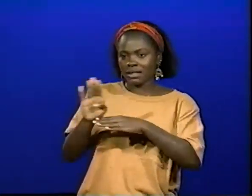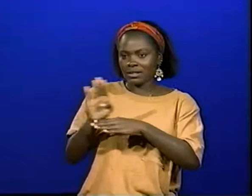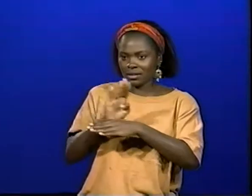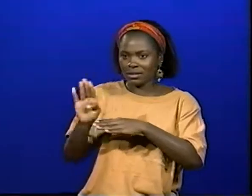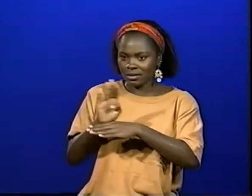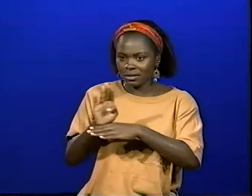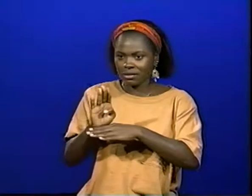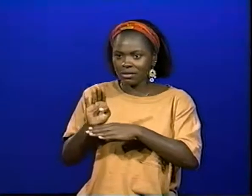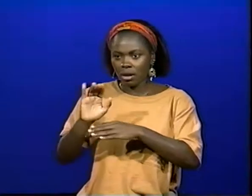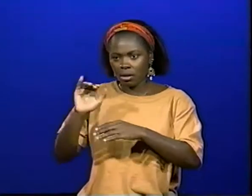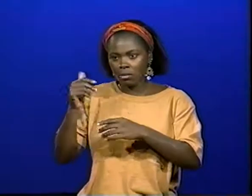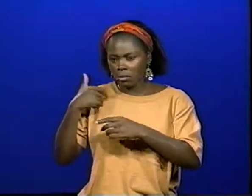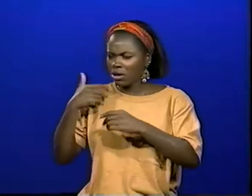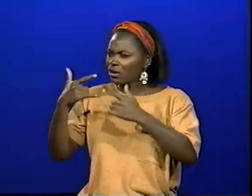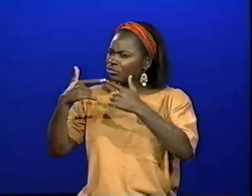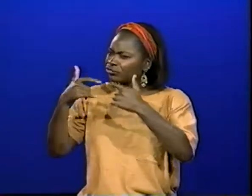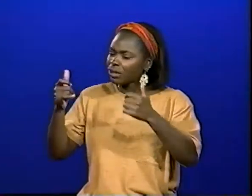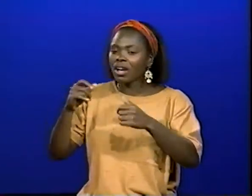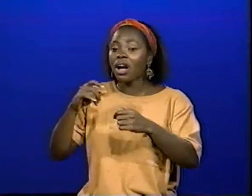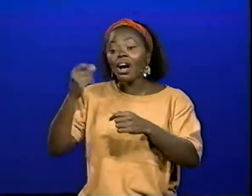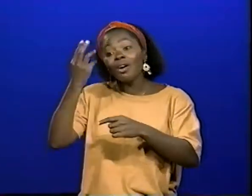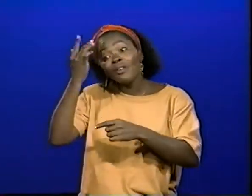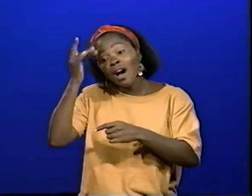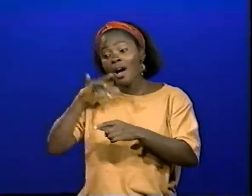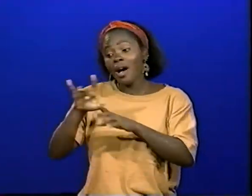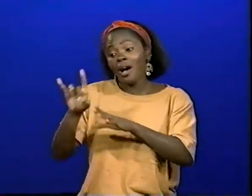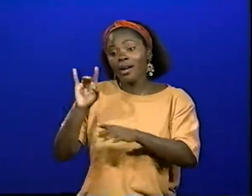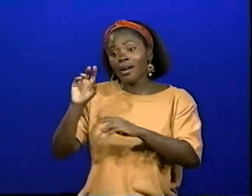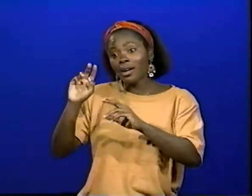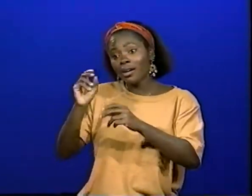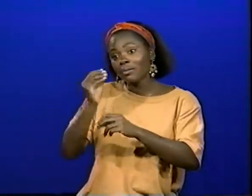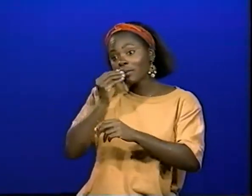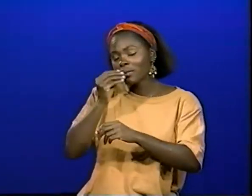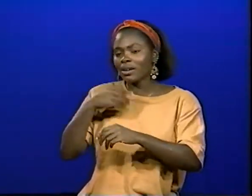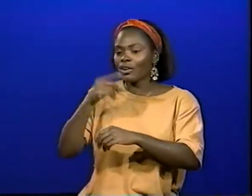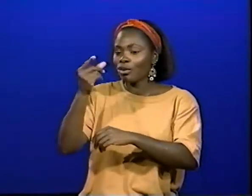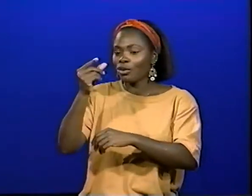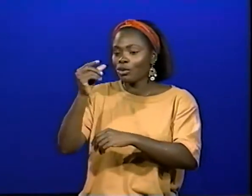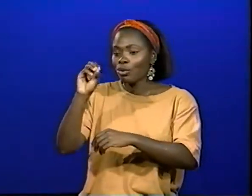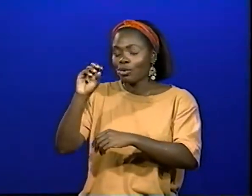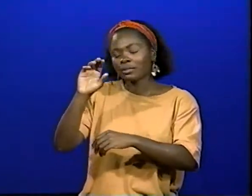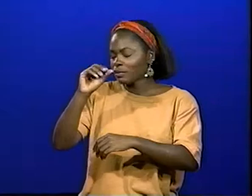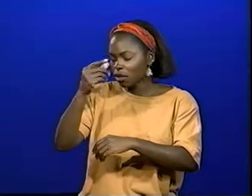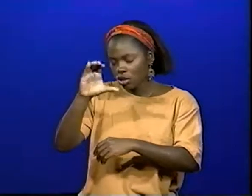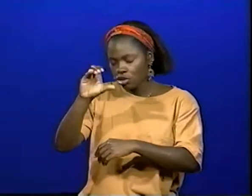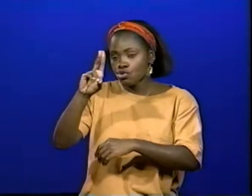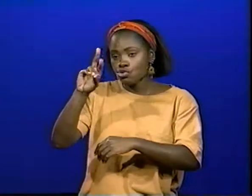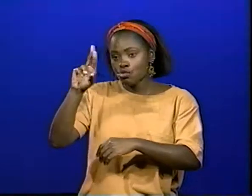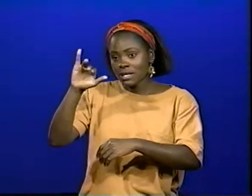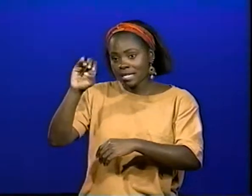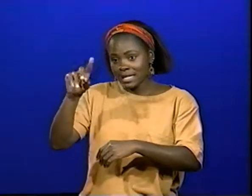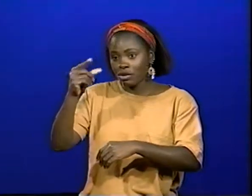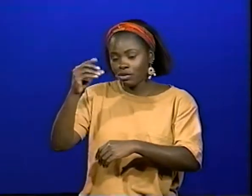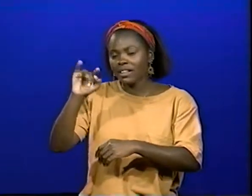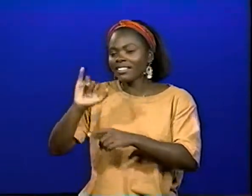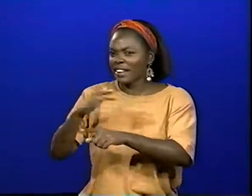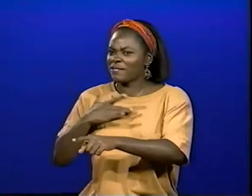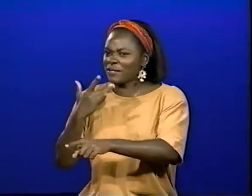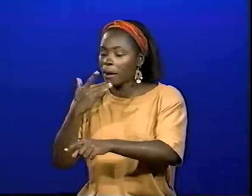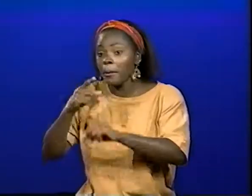my father has a business I want to tell you about, because the reason that I chose to talk about curried goat, it's